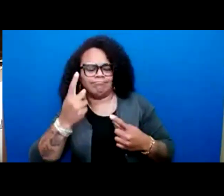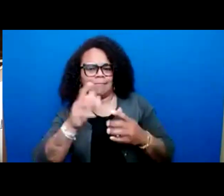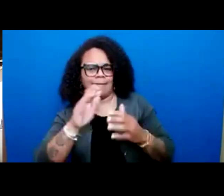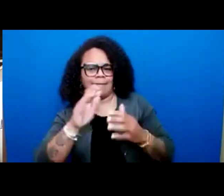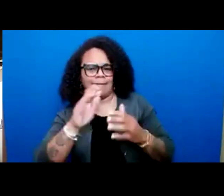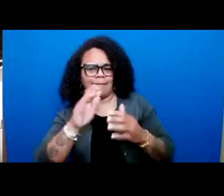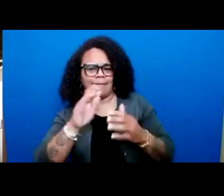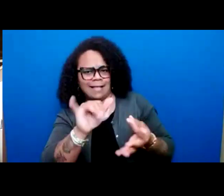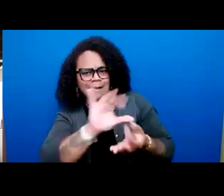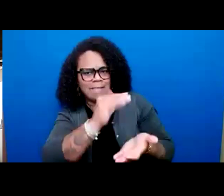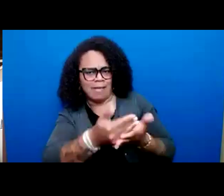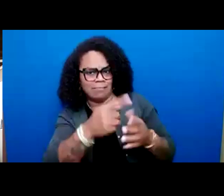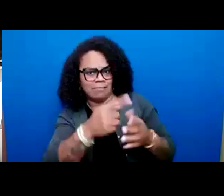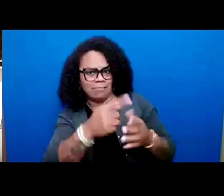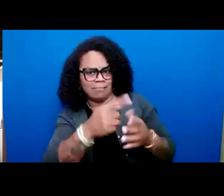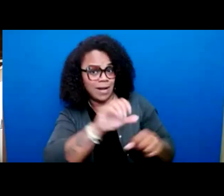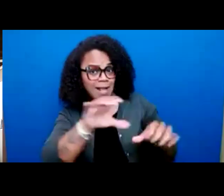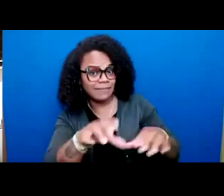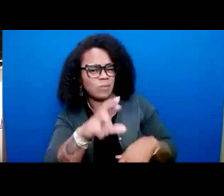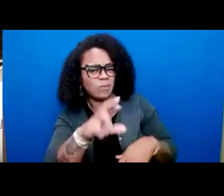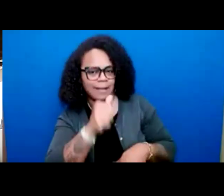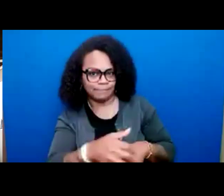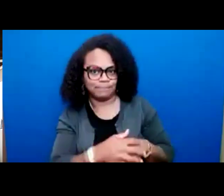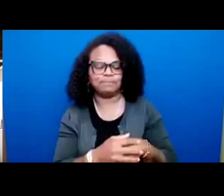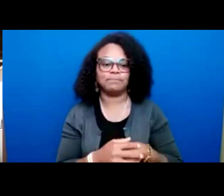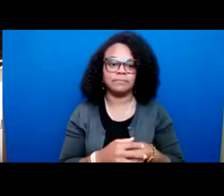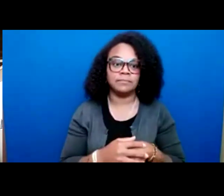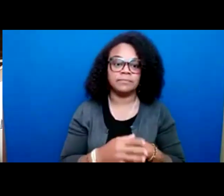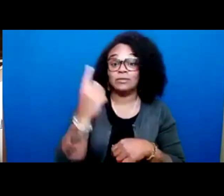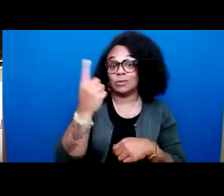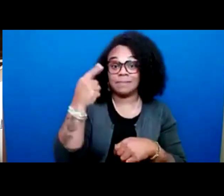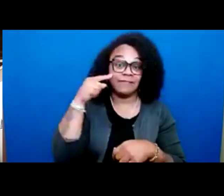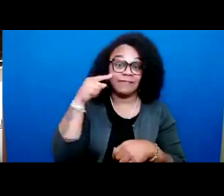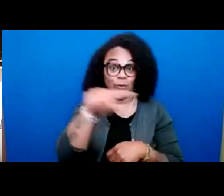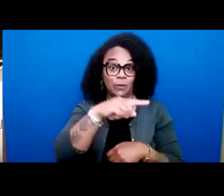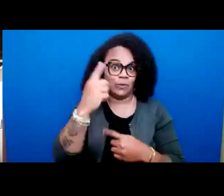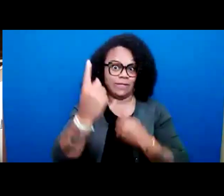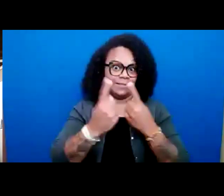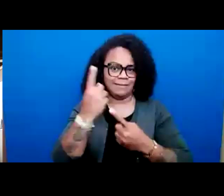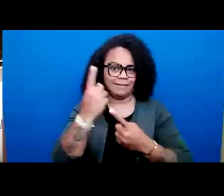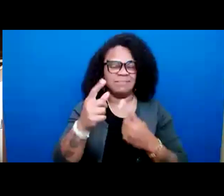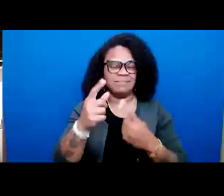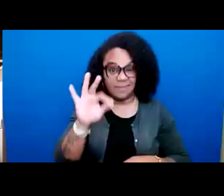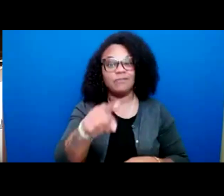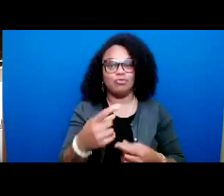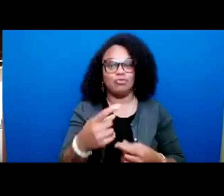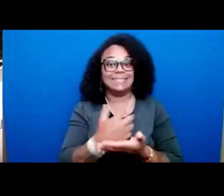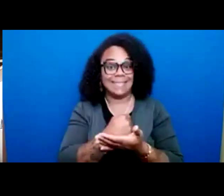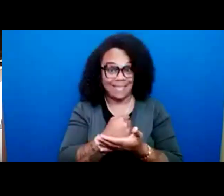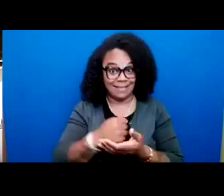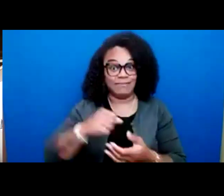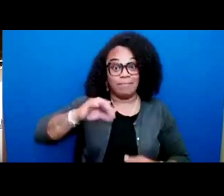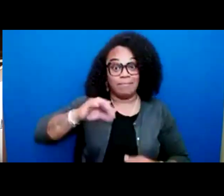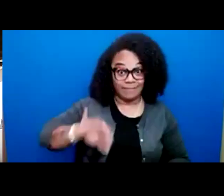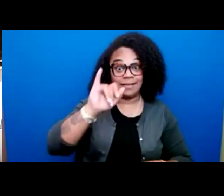work activity or not. So some things to consider, and if you are someone who's receiving benefits and you do reach out to a